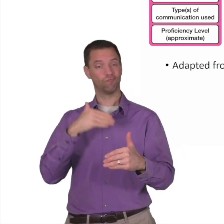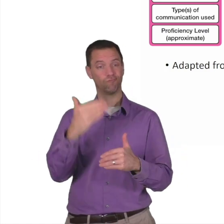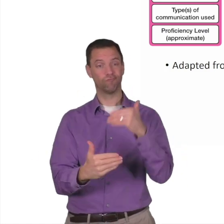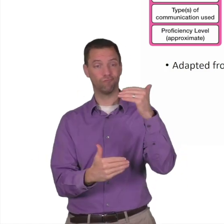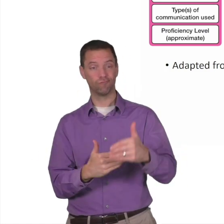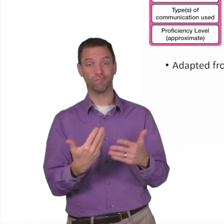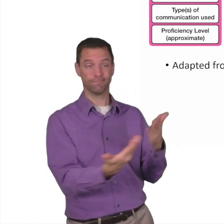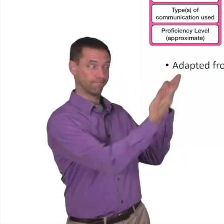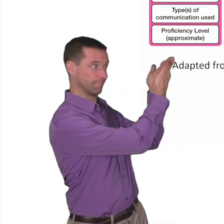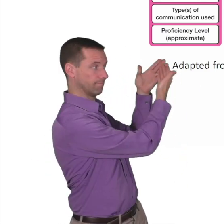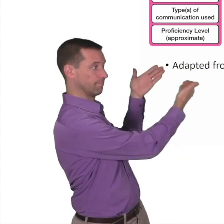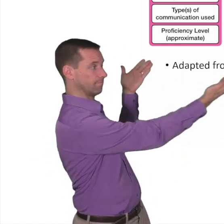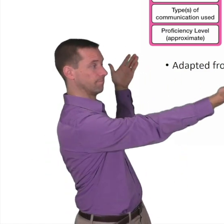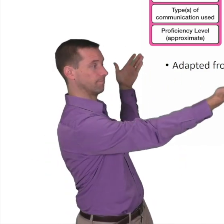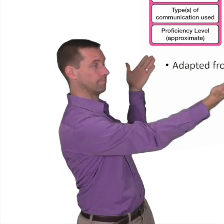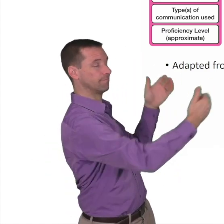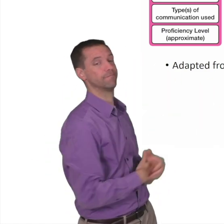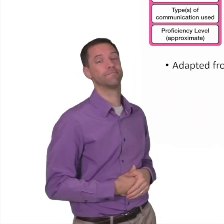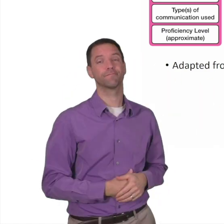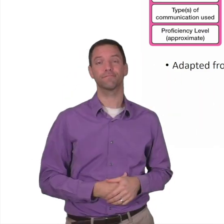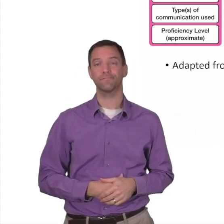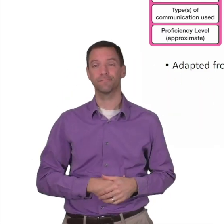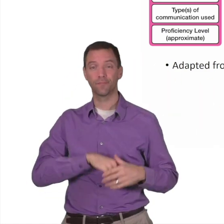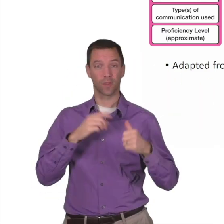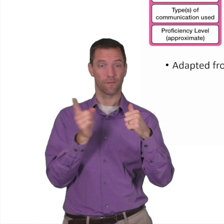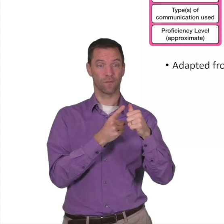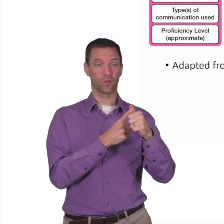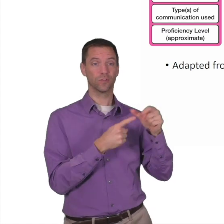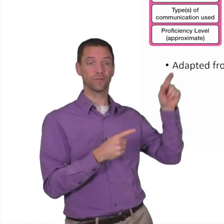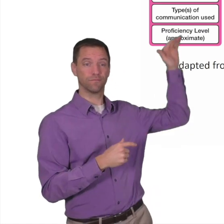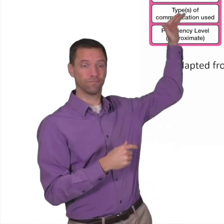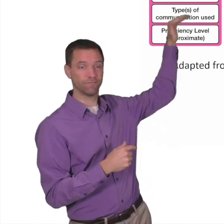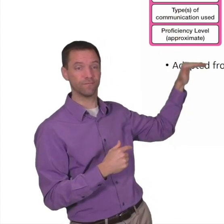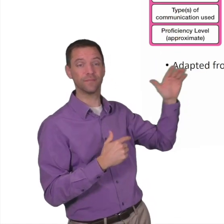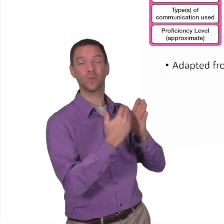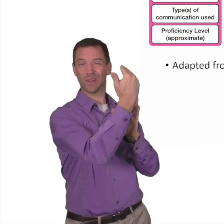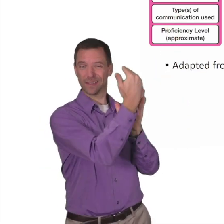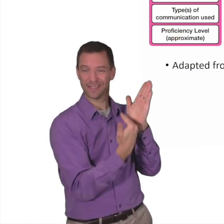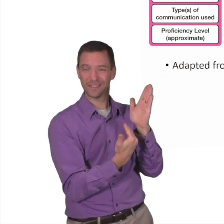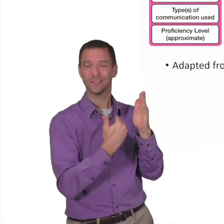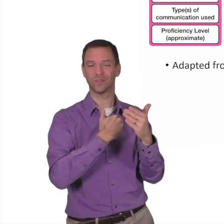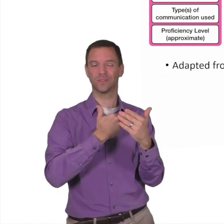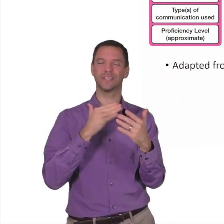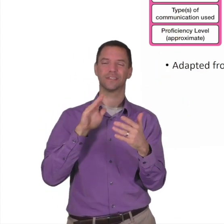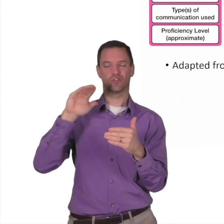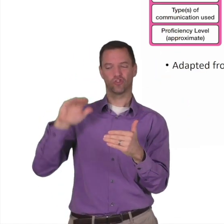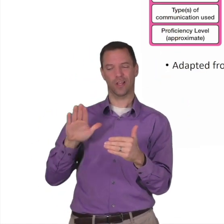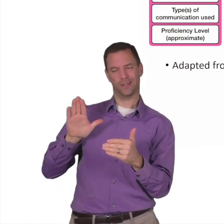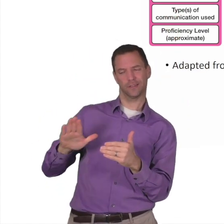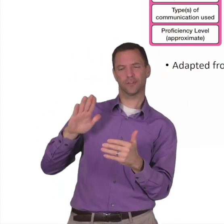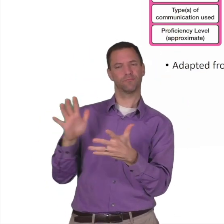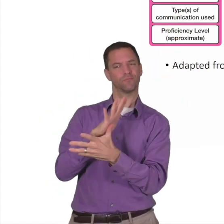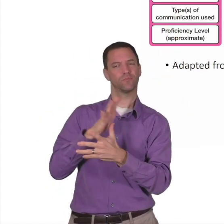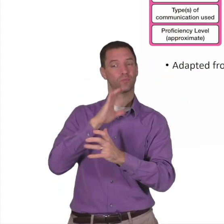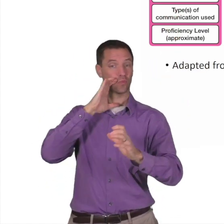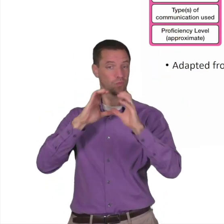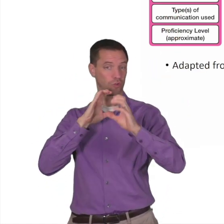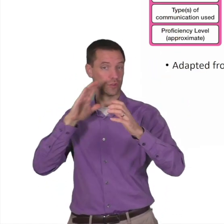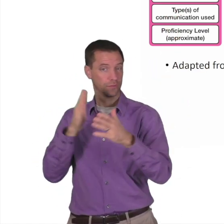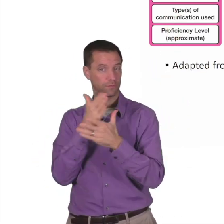So here is the basic overview of the D-LEAT procedure. The first thing you do is list